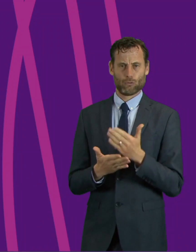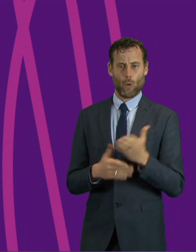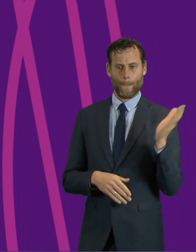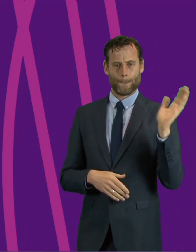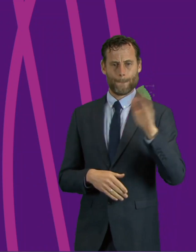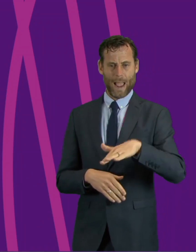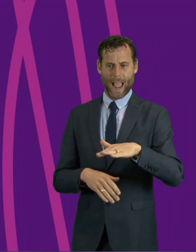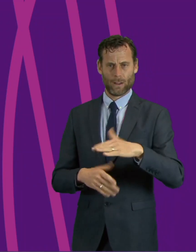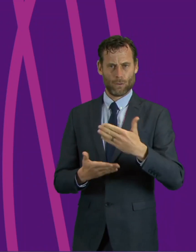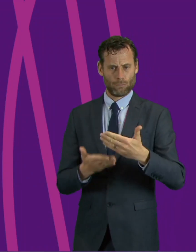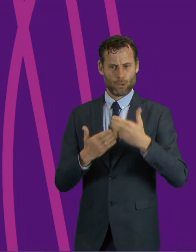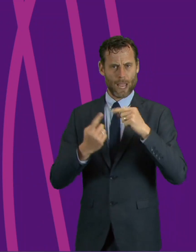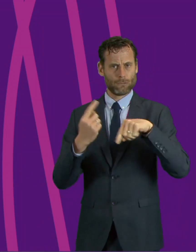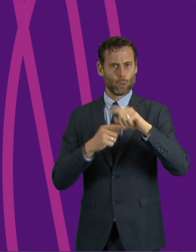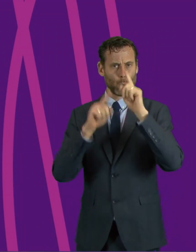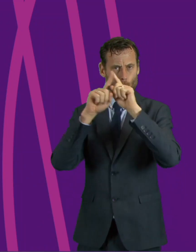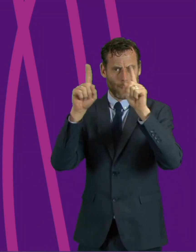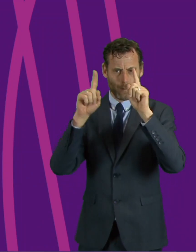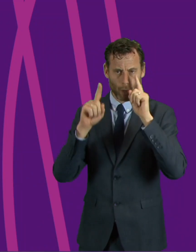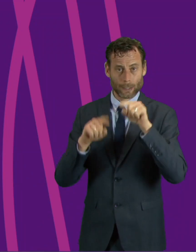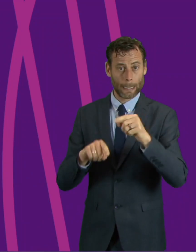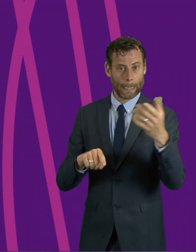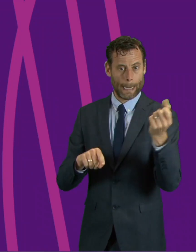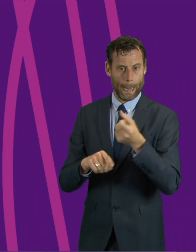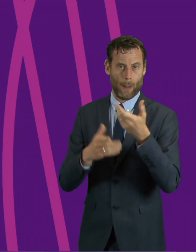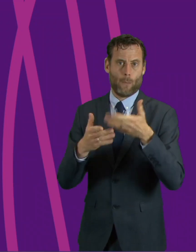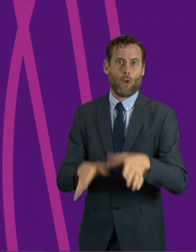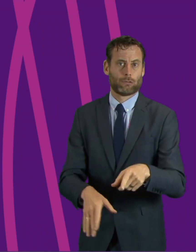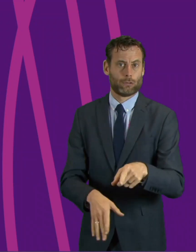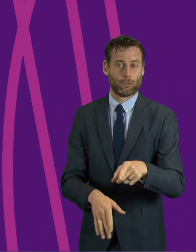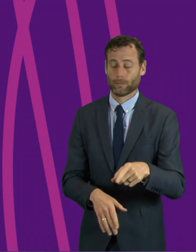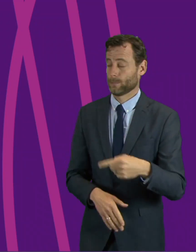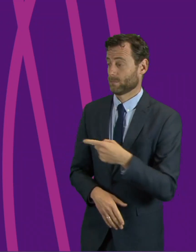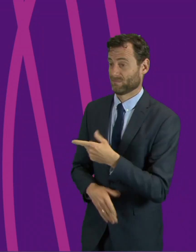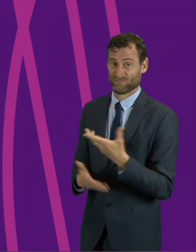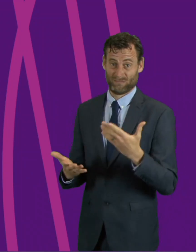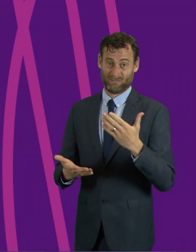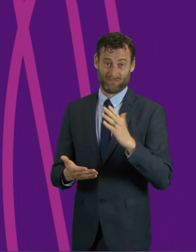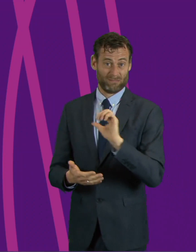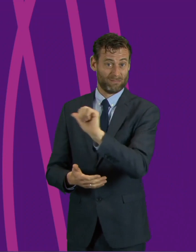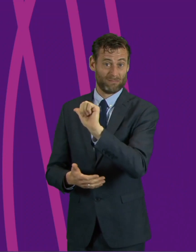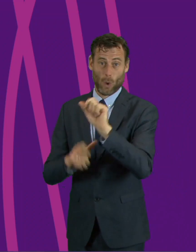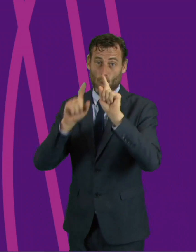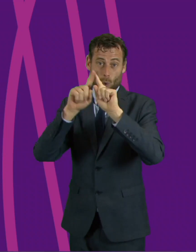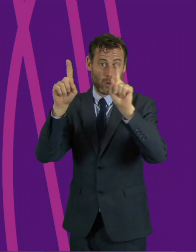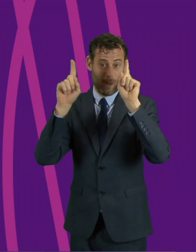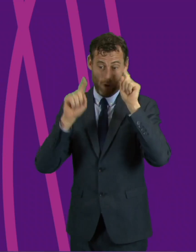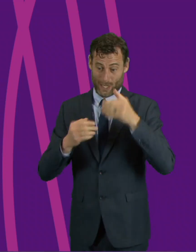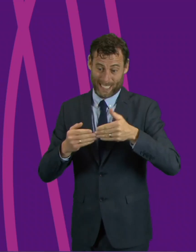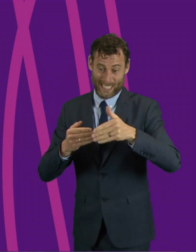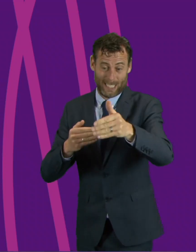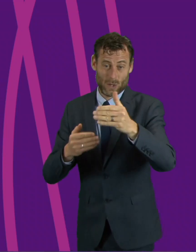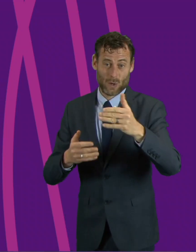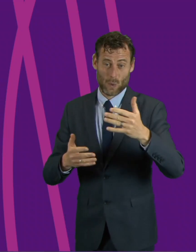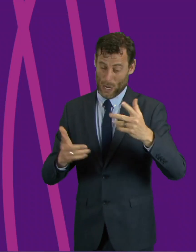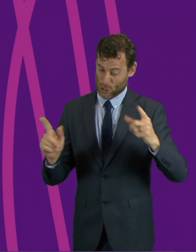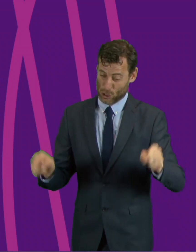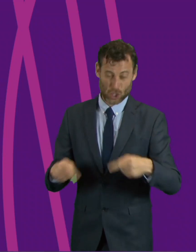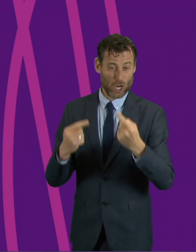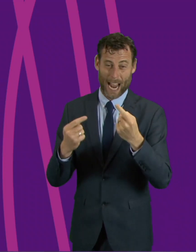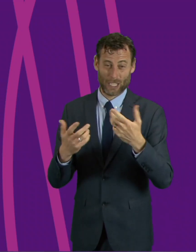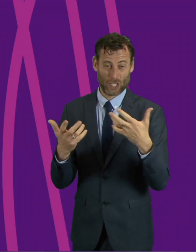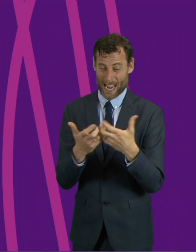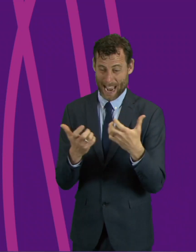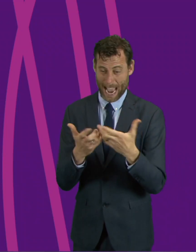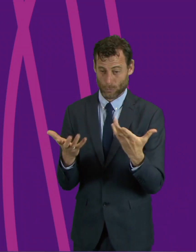COVID measures? First Minister. Well, our universities are facing a significant challenge, and we will continue to work very closely with them to make sure we're